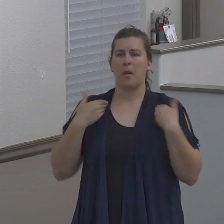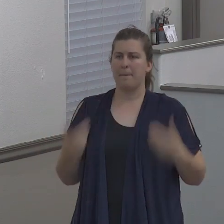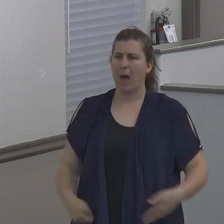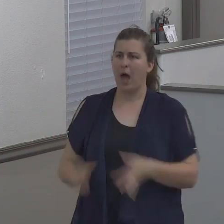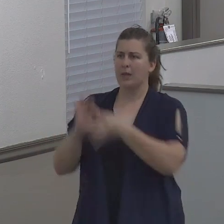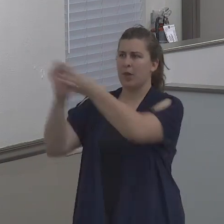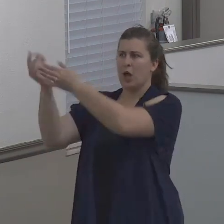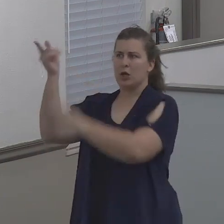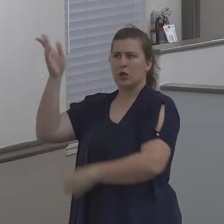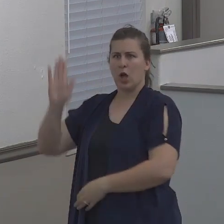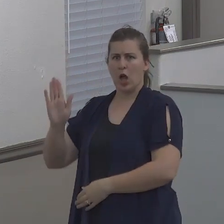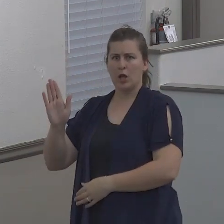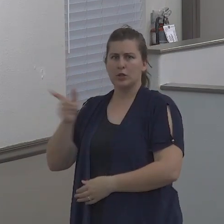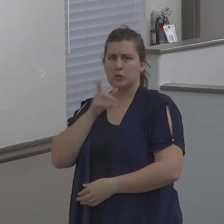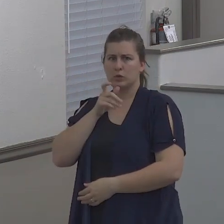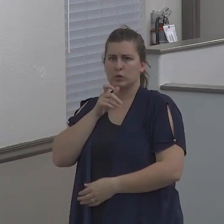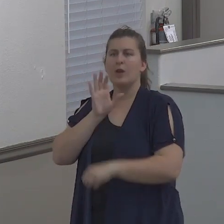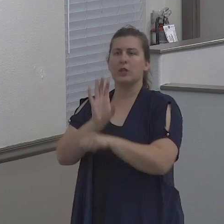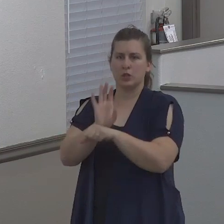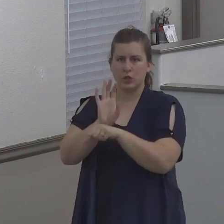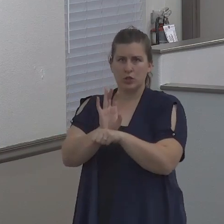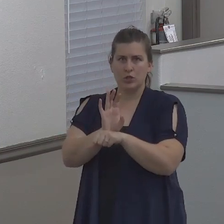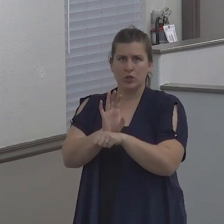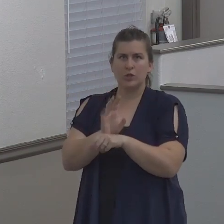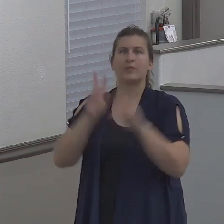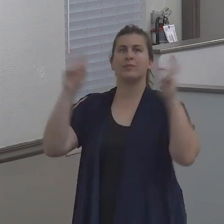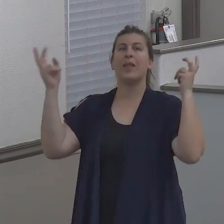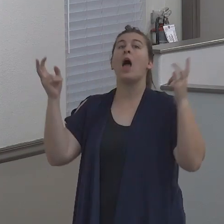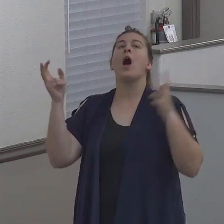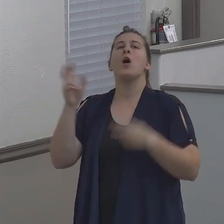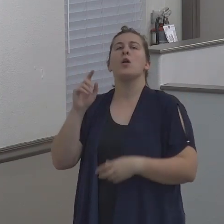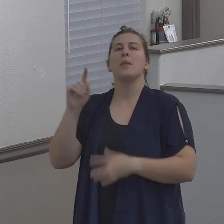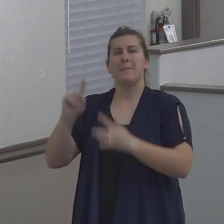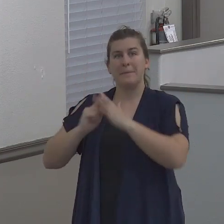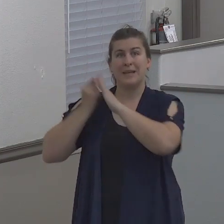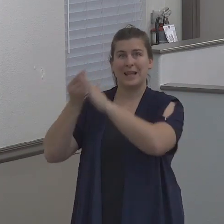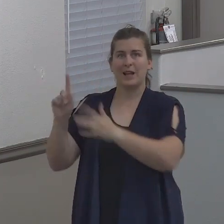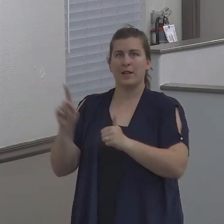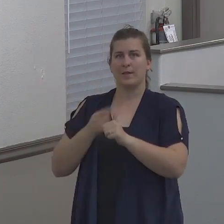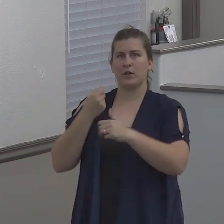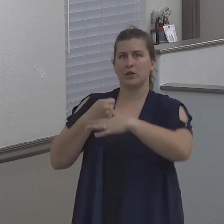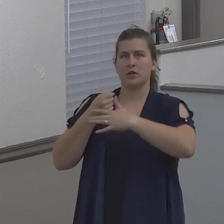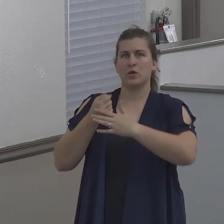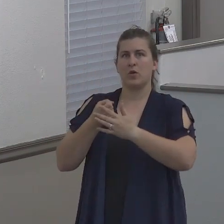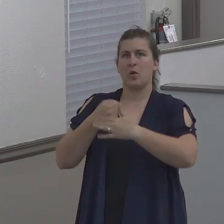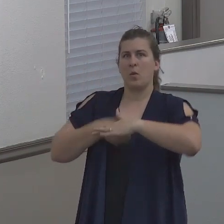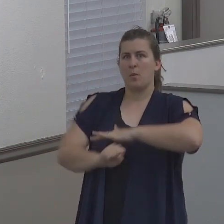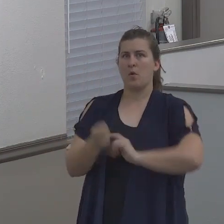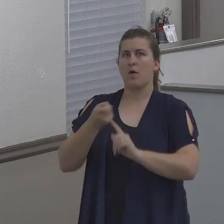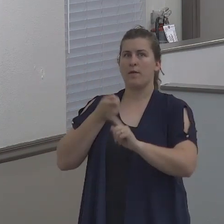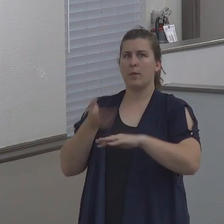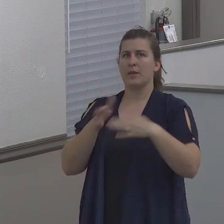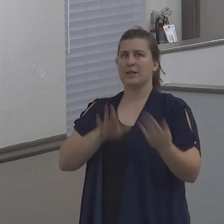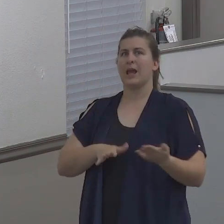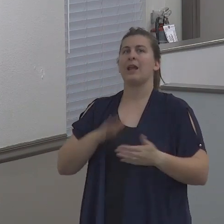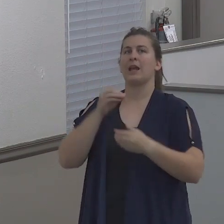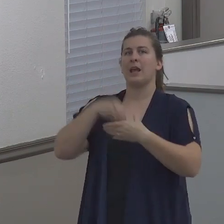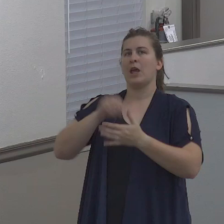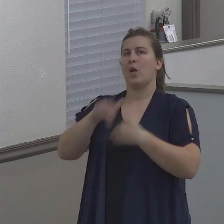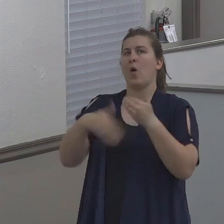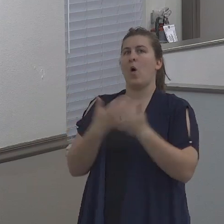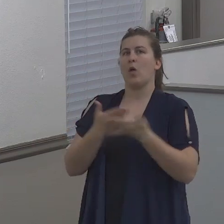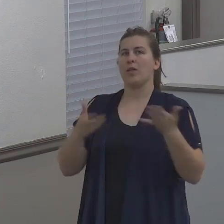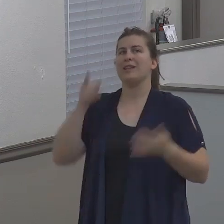The body of Christ? It's called the church. Who is the beginning, the firstborn from the dead, that in